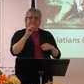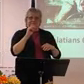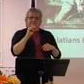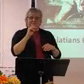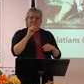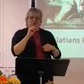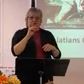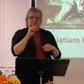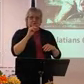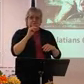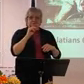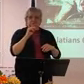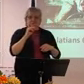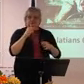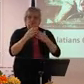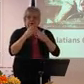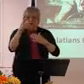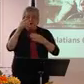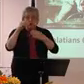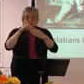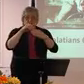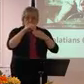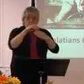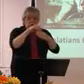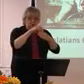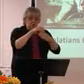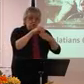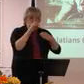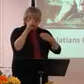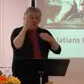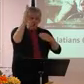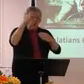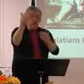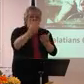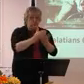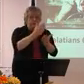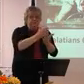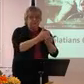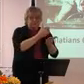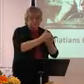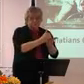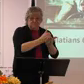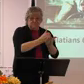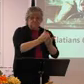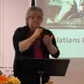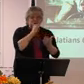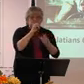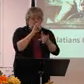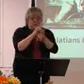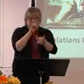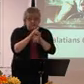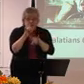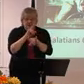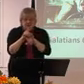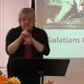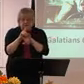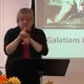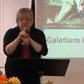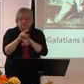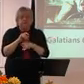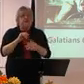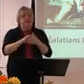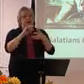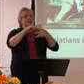not. Whatever you sow, you also reap. So don't be deceived. Now, that's the second